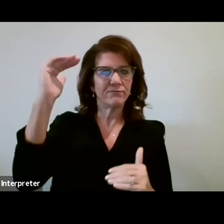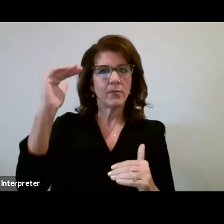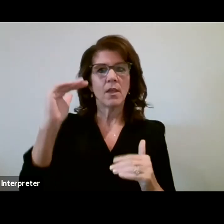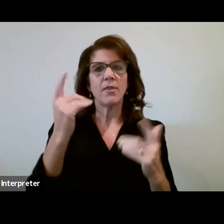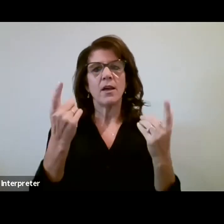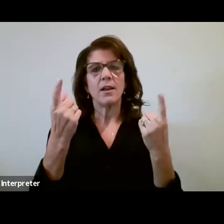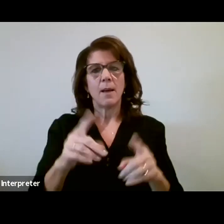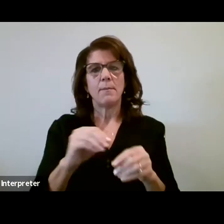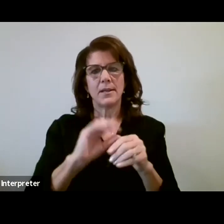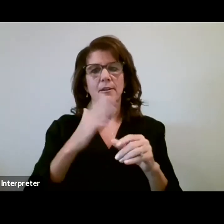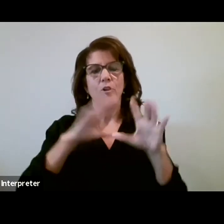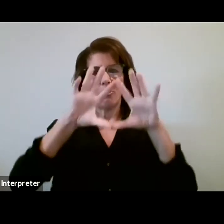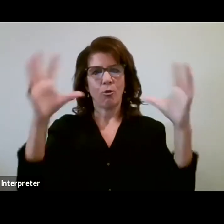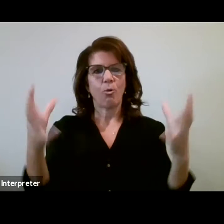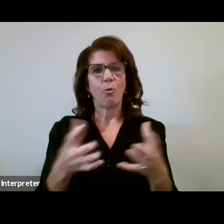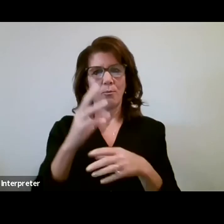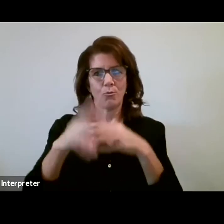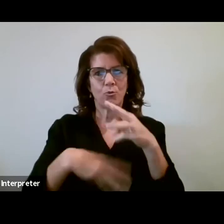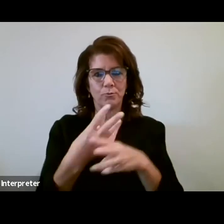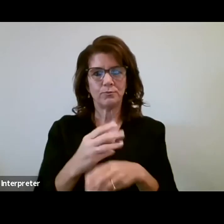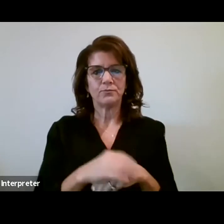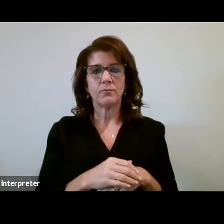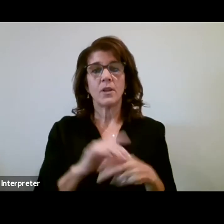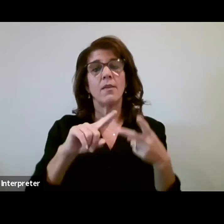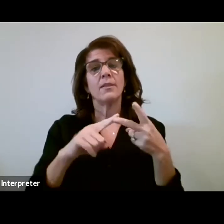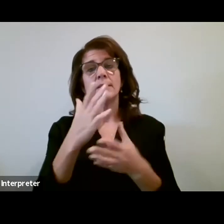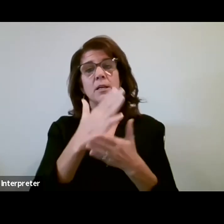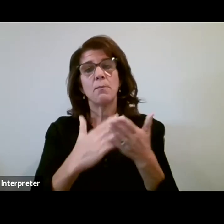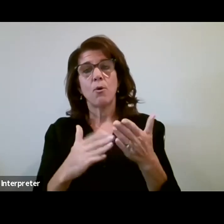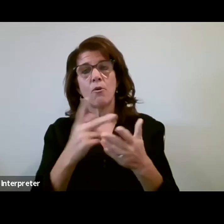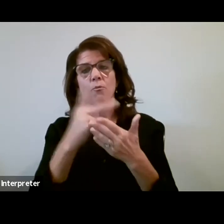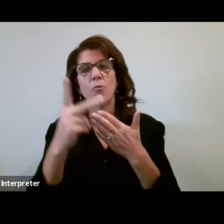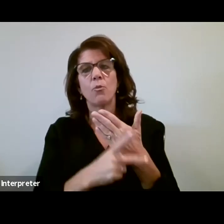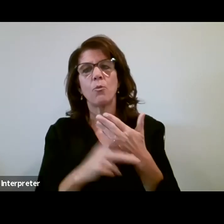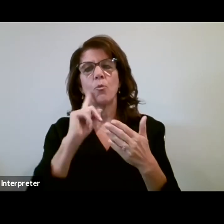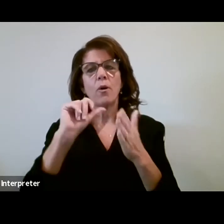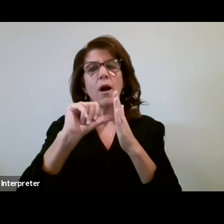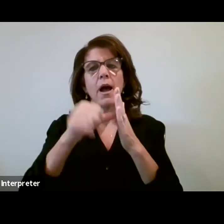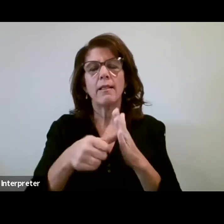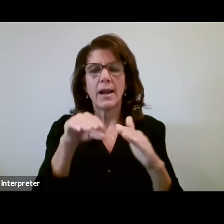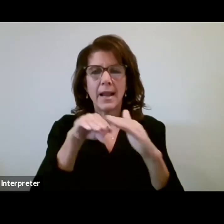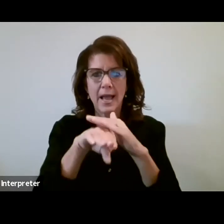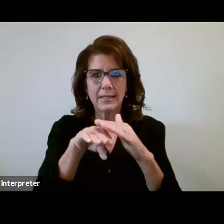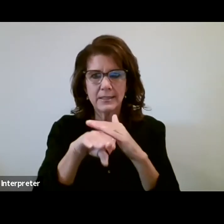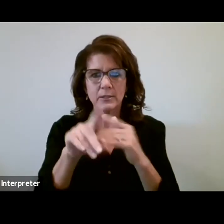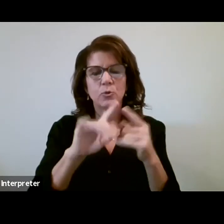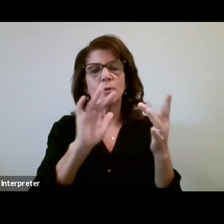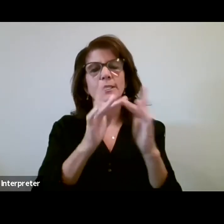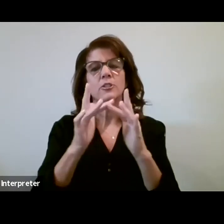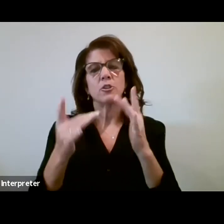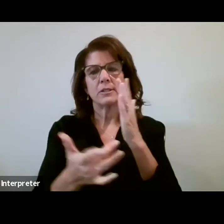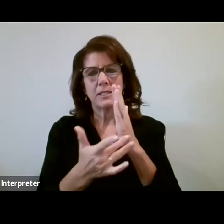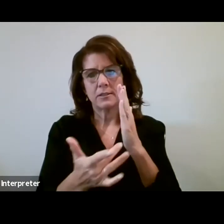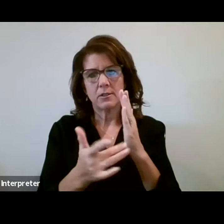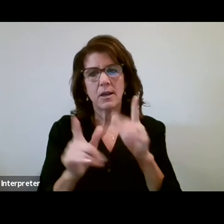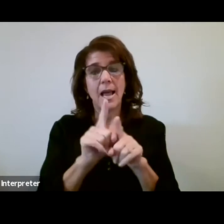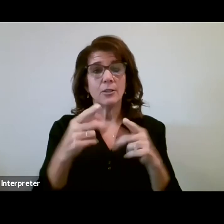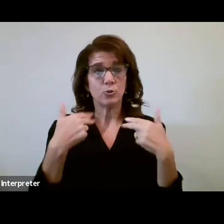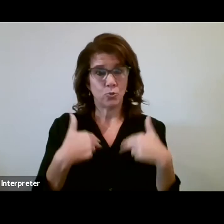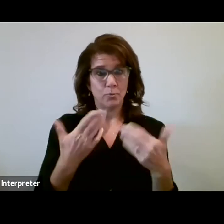global communities. The second part of our program will highlight access to digital technology as a human